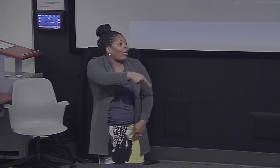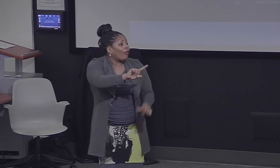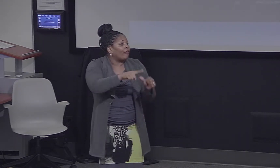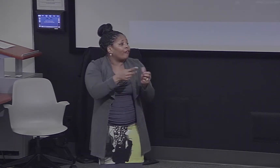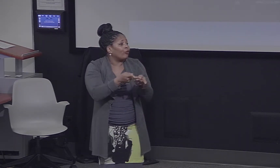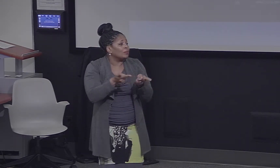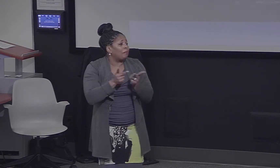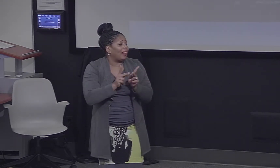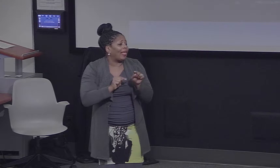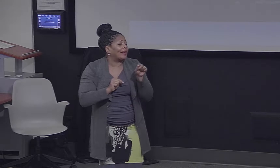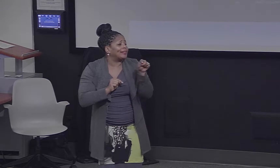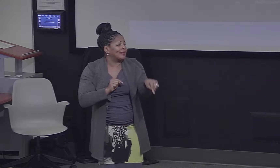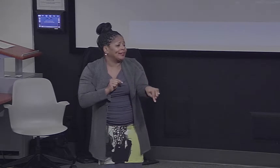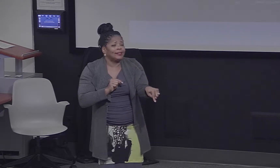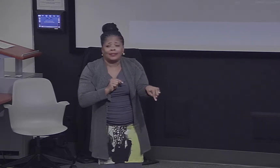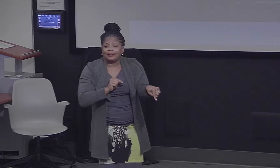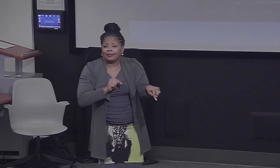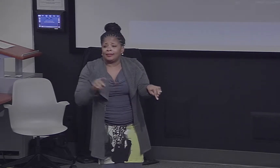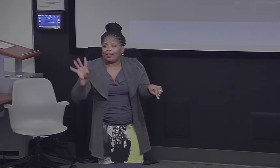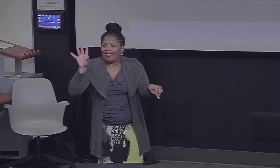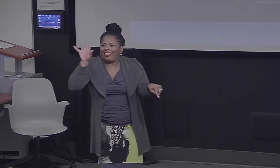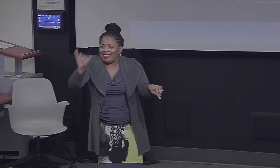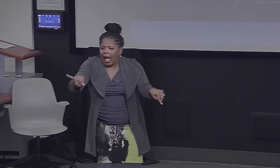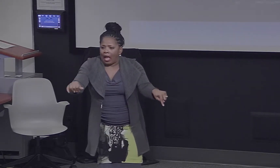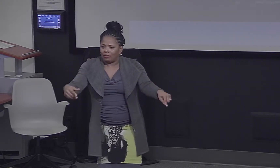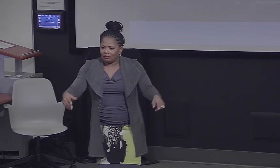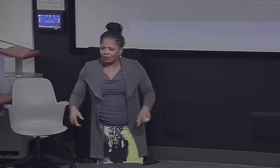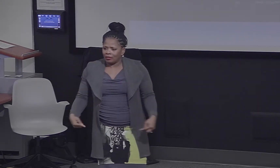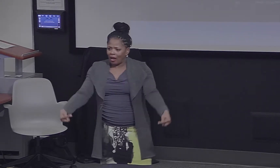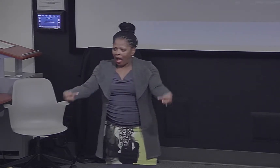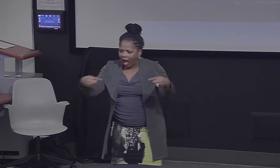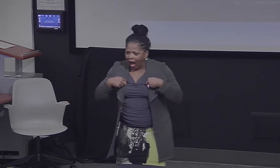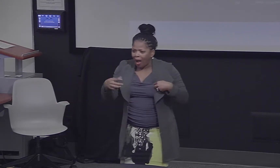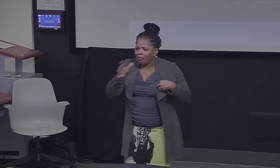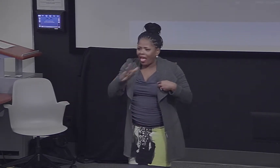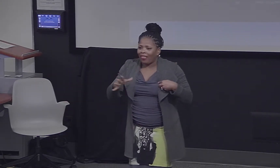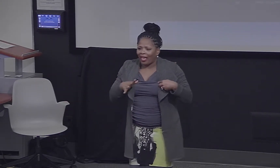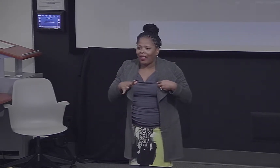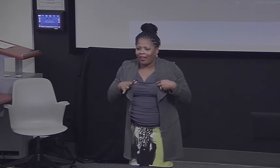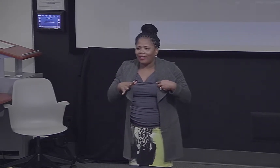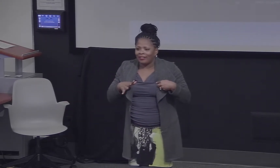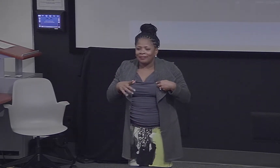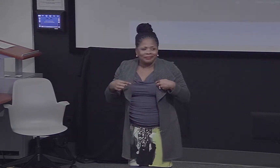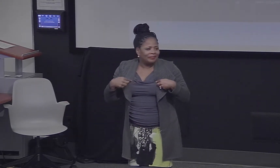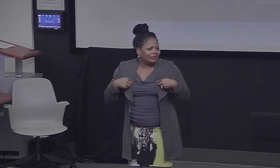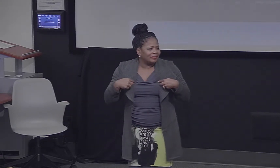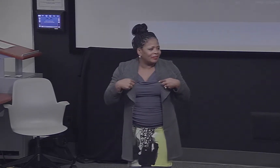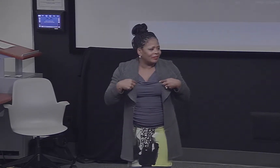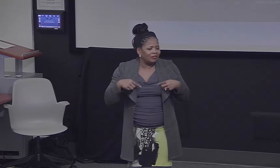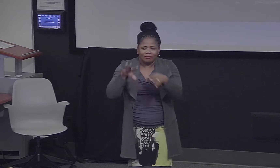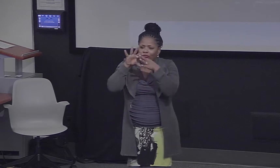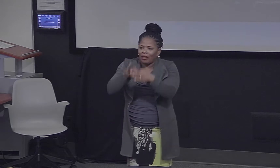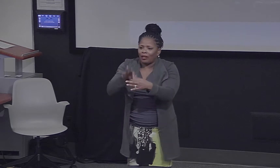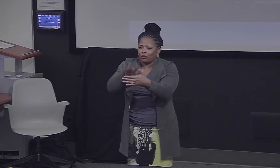out, why are the babies in the river? How are they getting there? So that's who I am. I am that